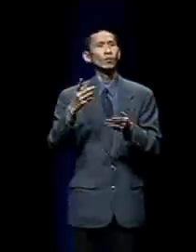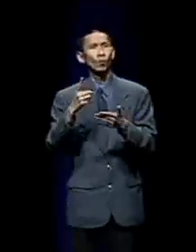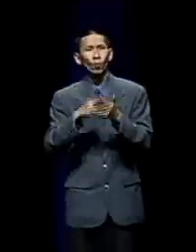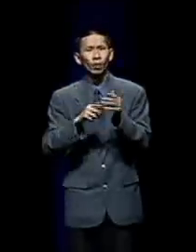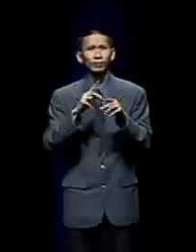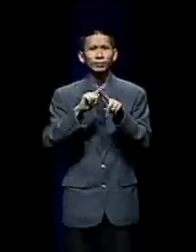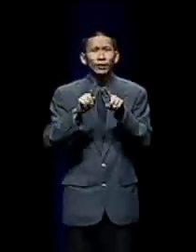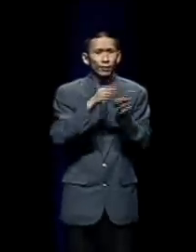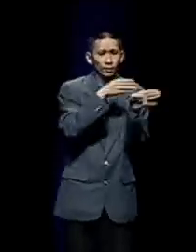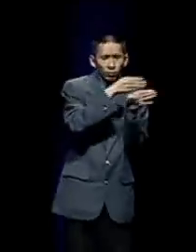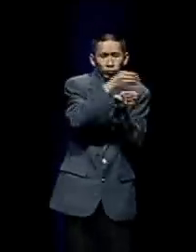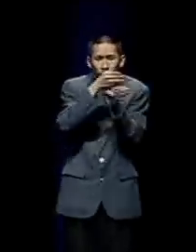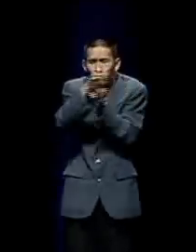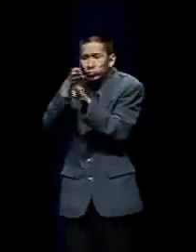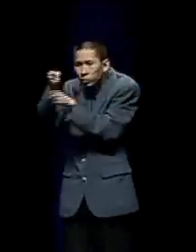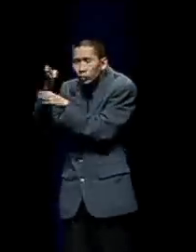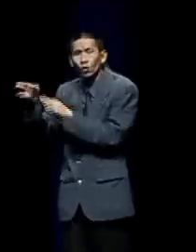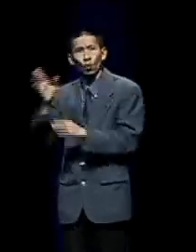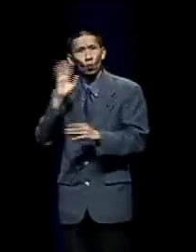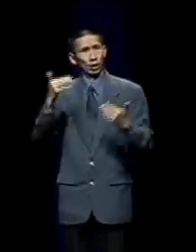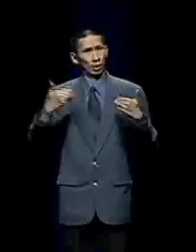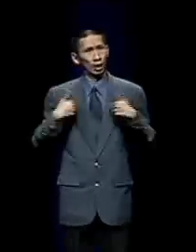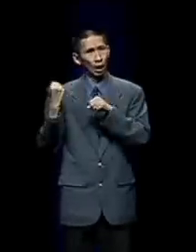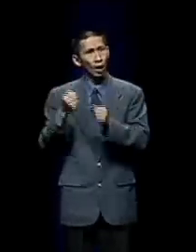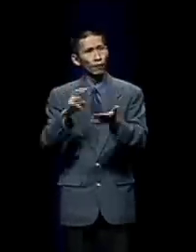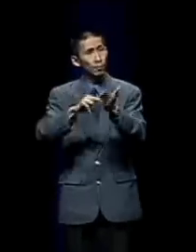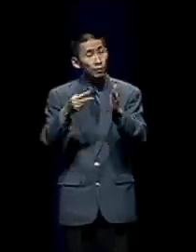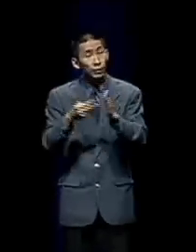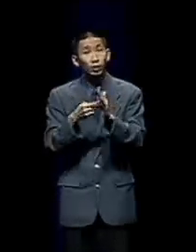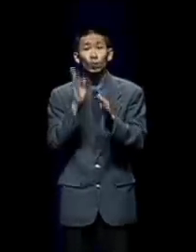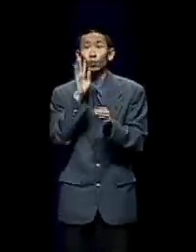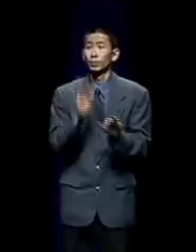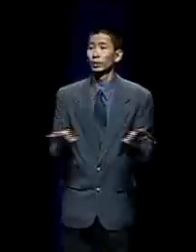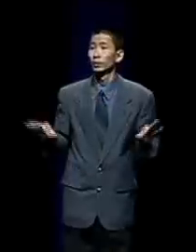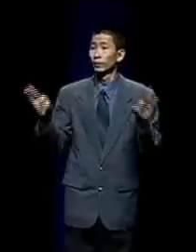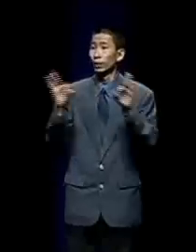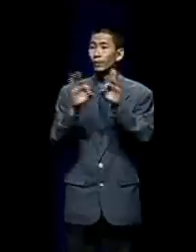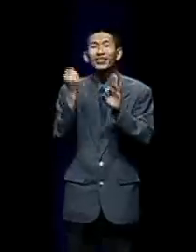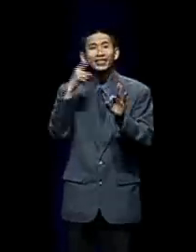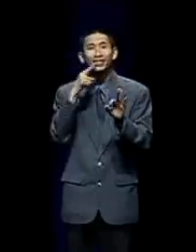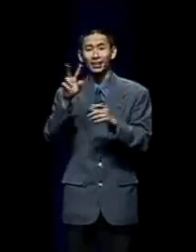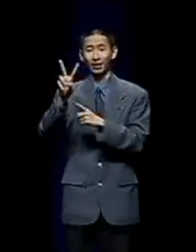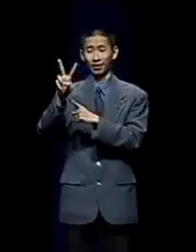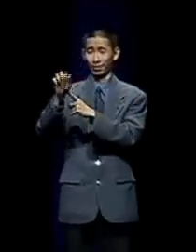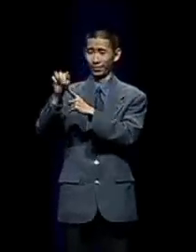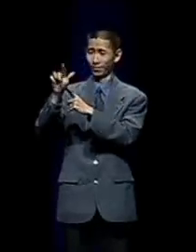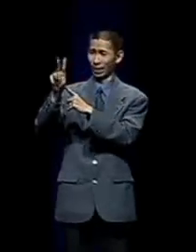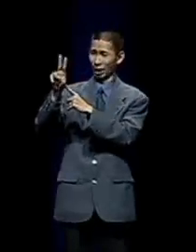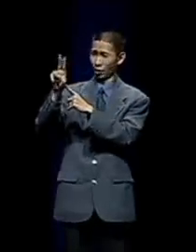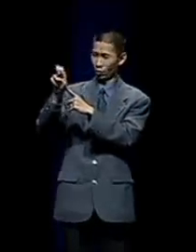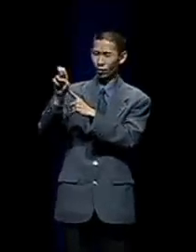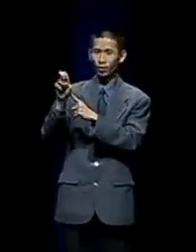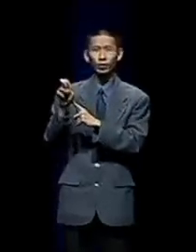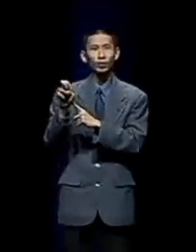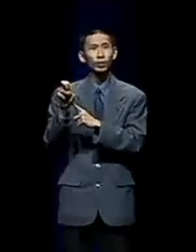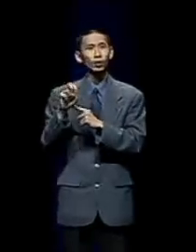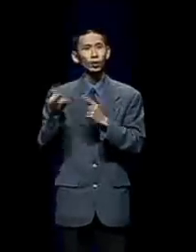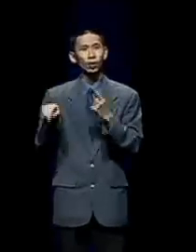would be meaningful and effective and valuable? Because, again, value, why should you go through the process of studying,